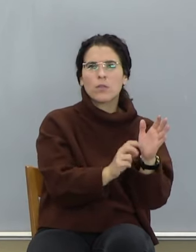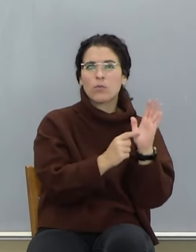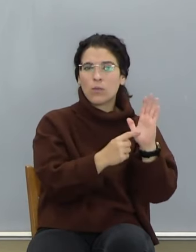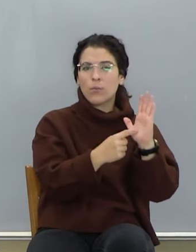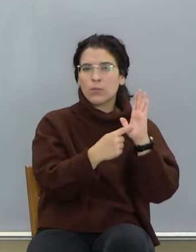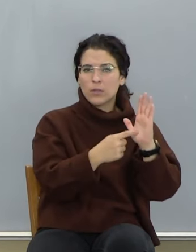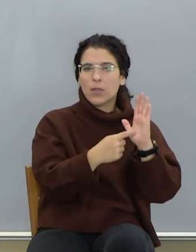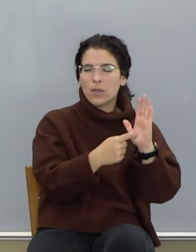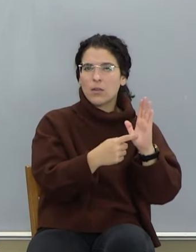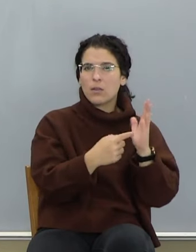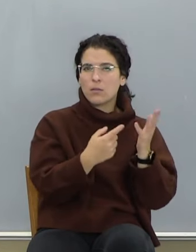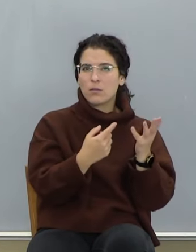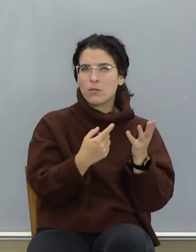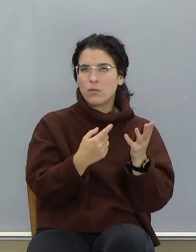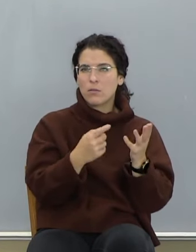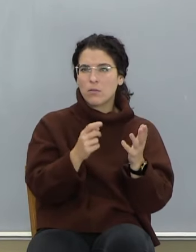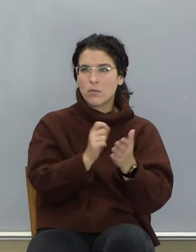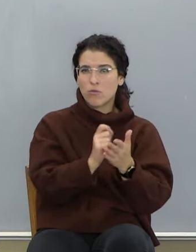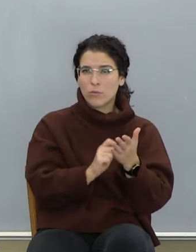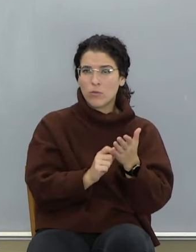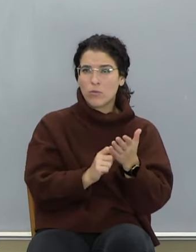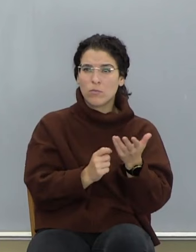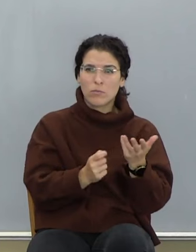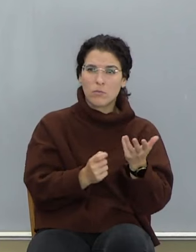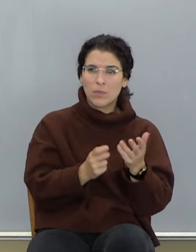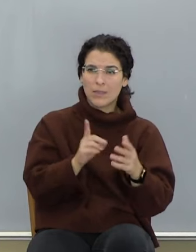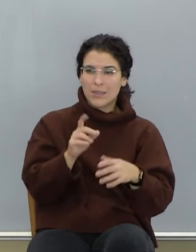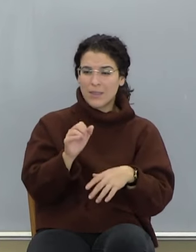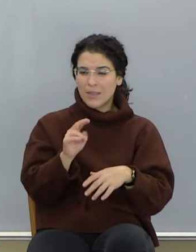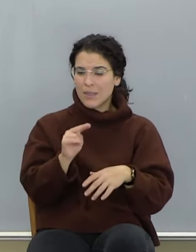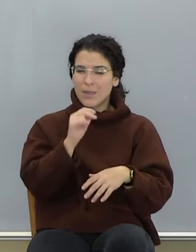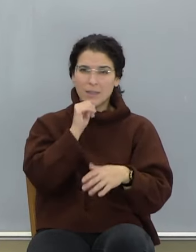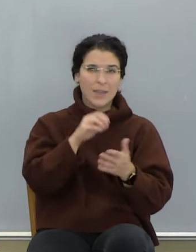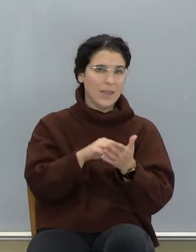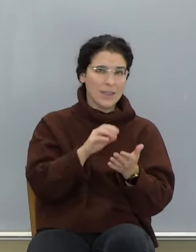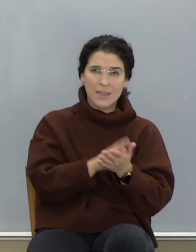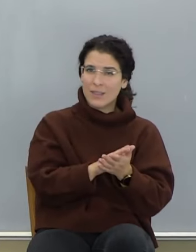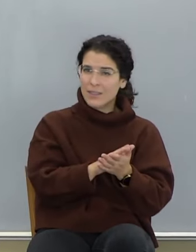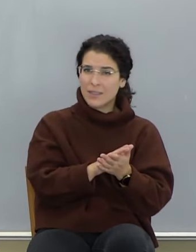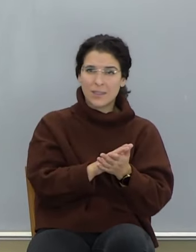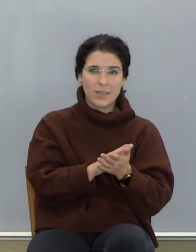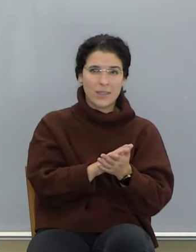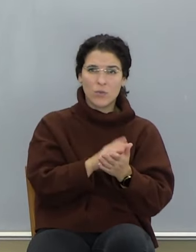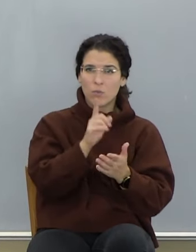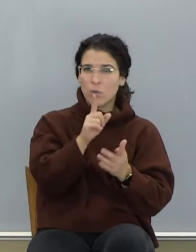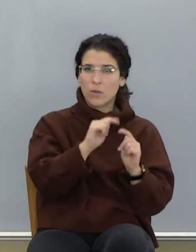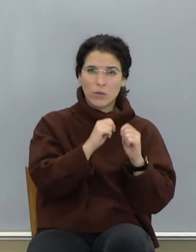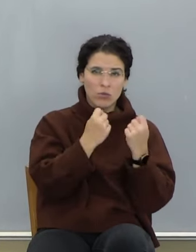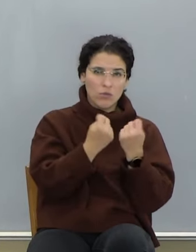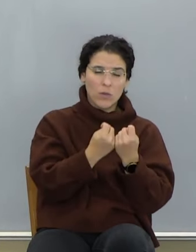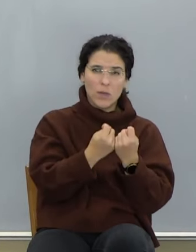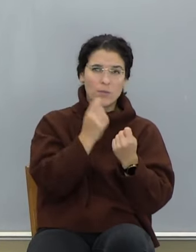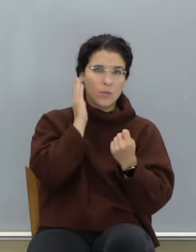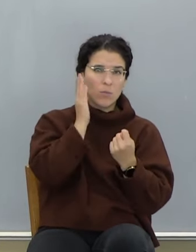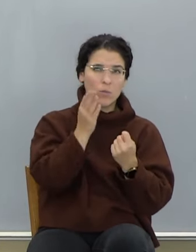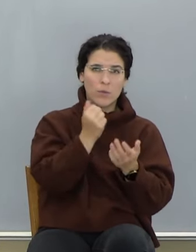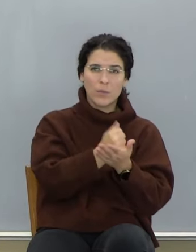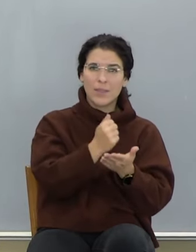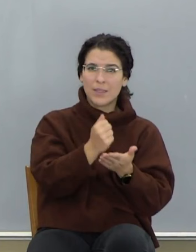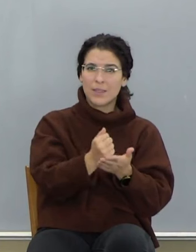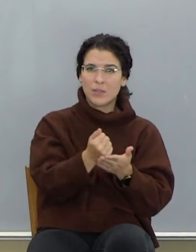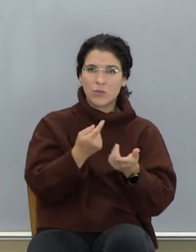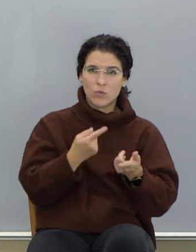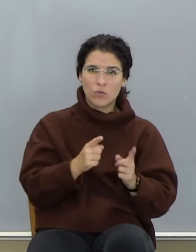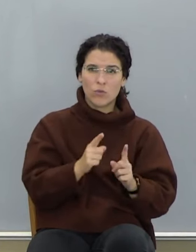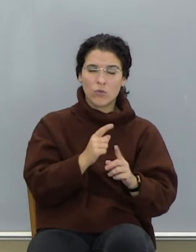in Scripture? You know exactly what you know that Dan is not listed as one of the tribes that are going to be sealed